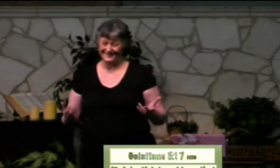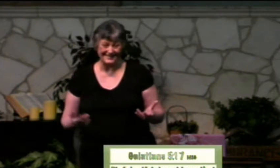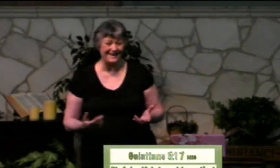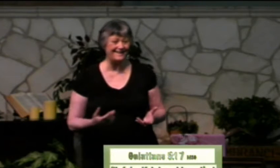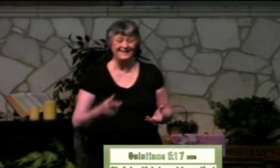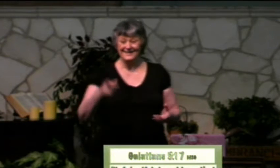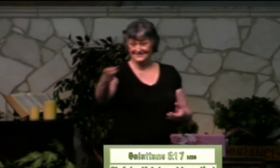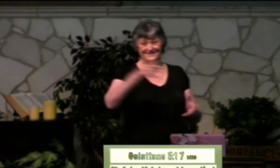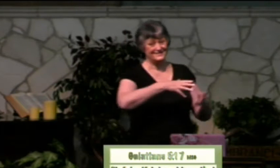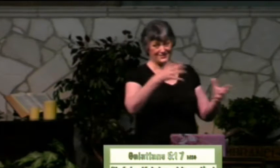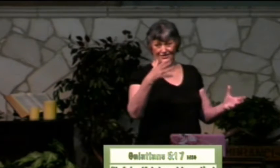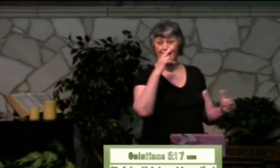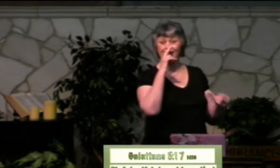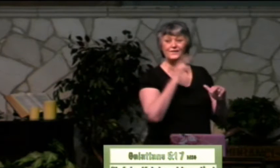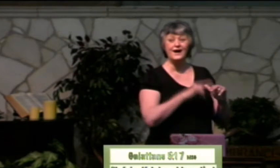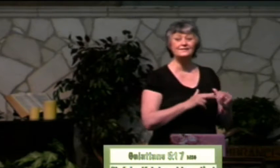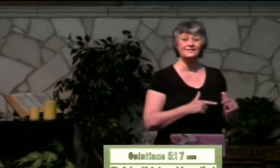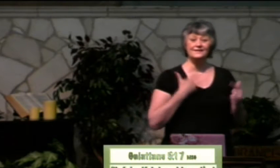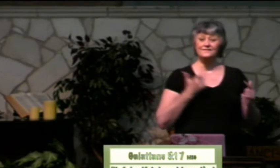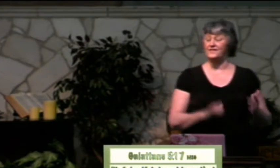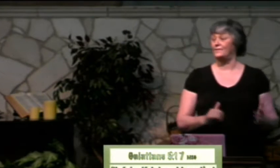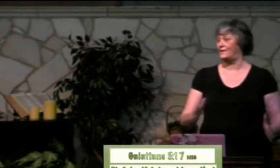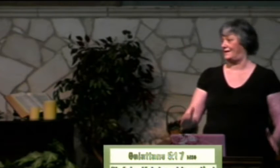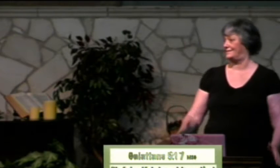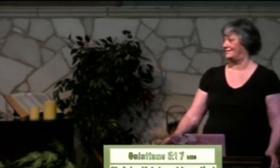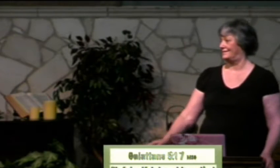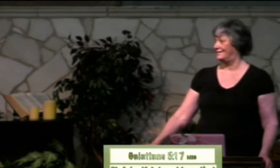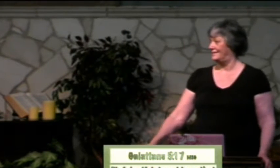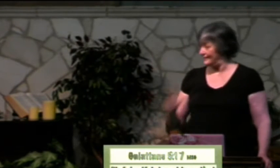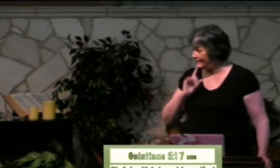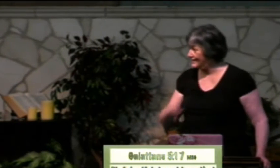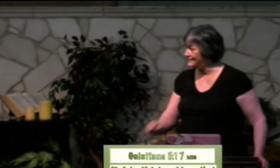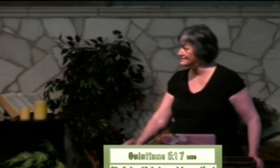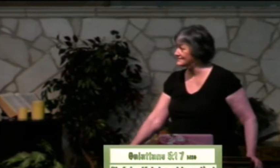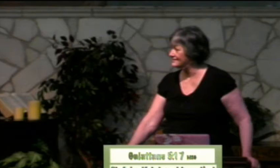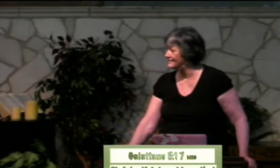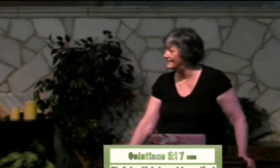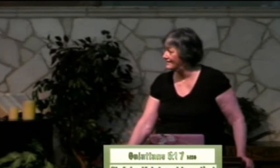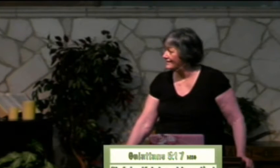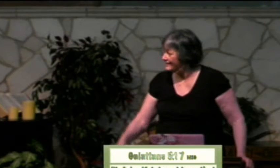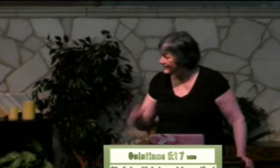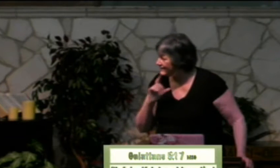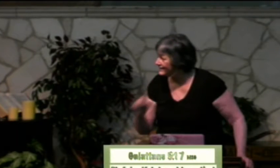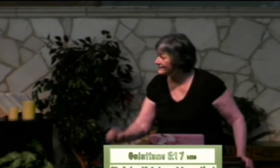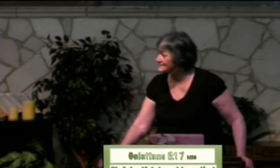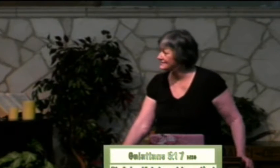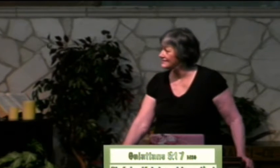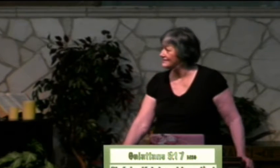Yeah, He says it's a lot of fun to live that way. It is. It is.